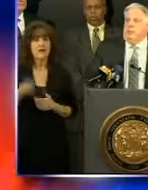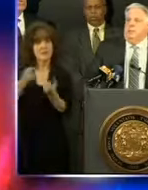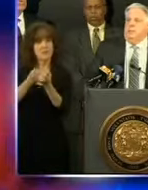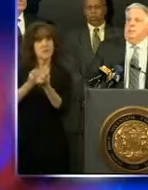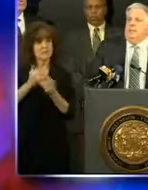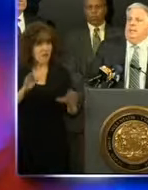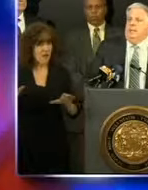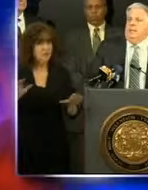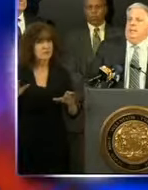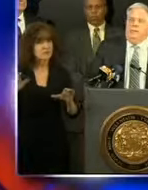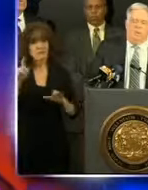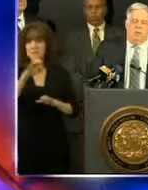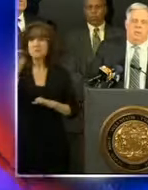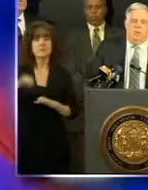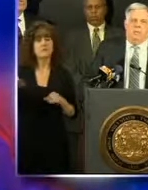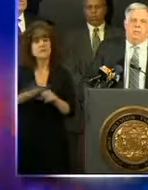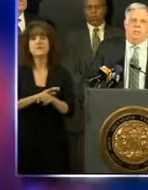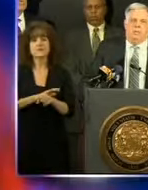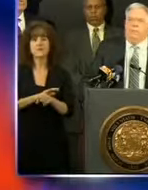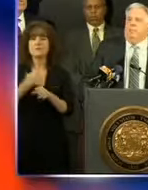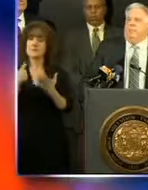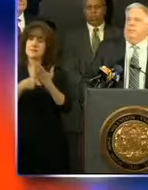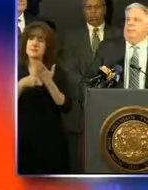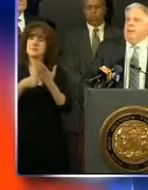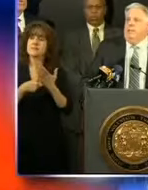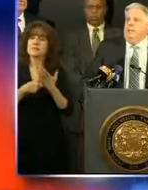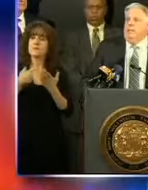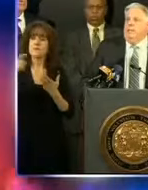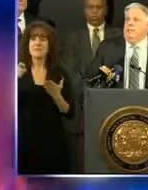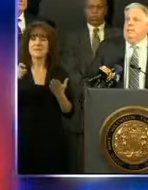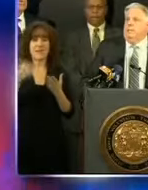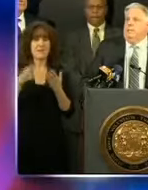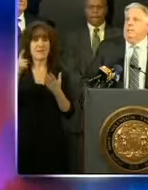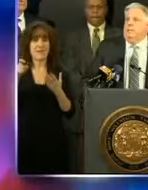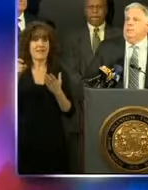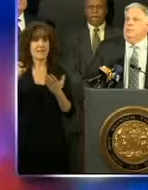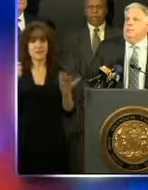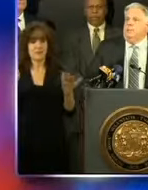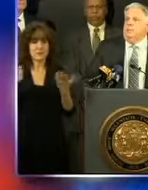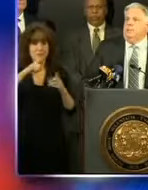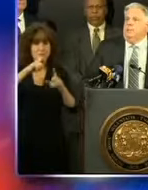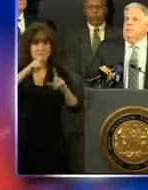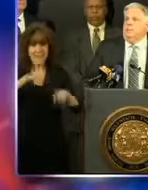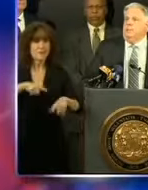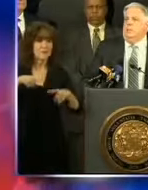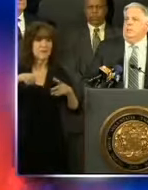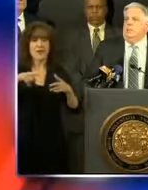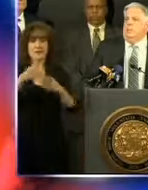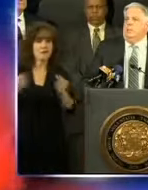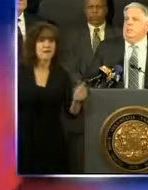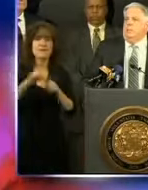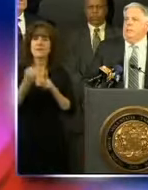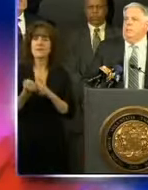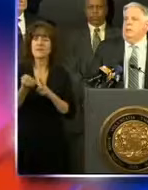supports our actions 100%. We talked about the fact that we've got to find, everybody believes we need to get to the answers and resolve this situation,